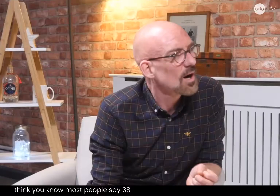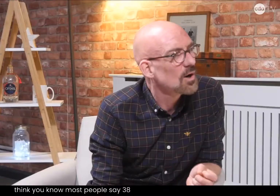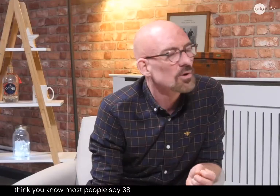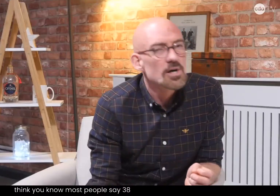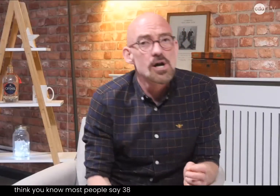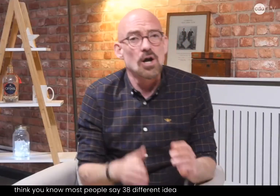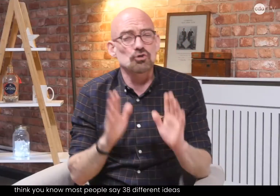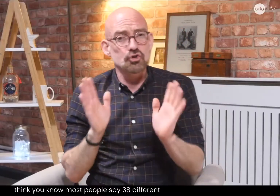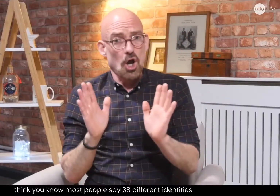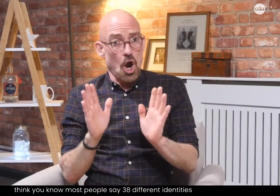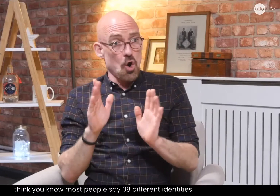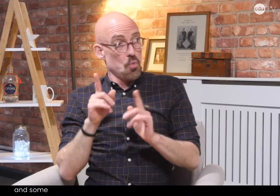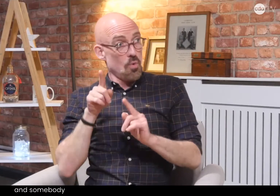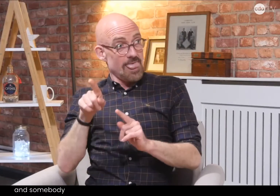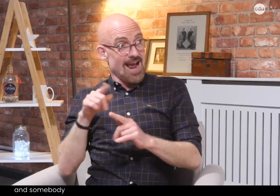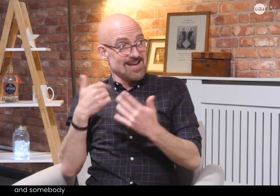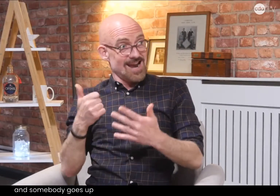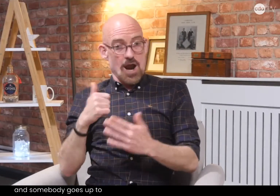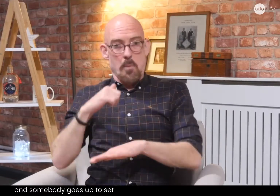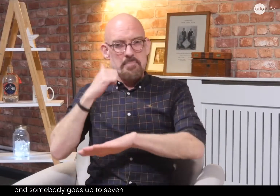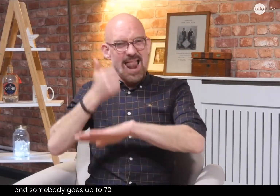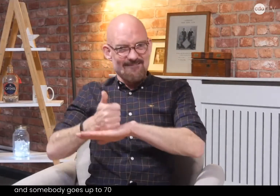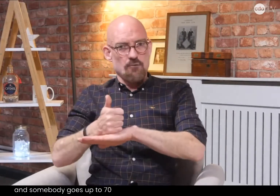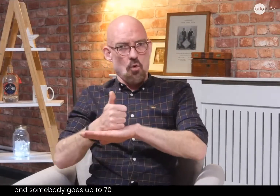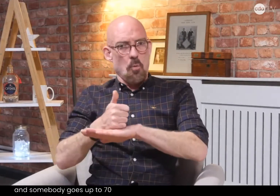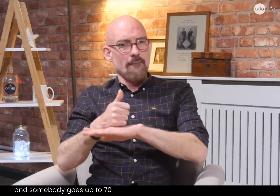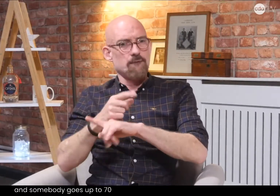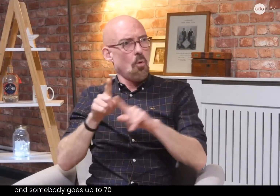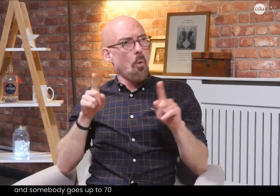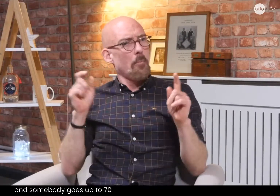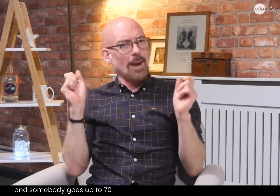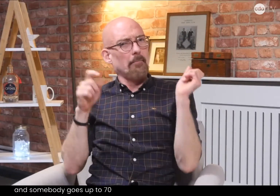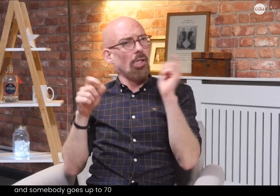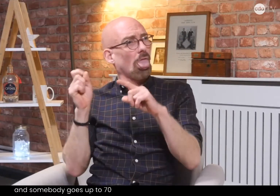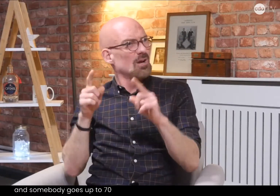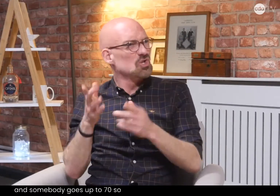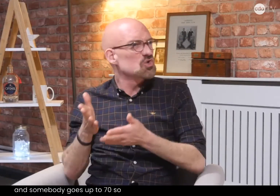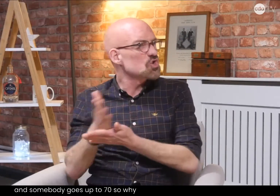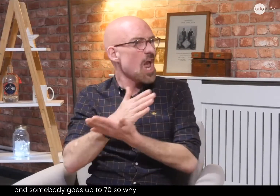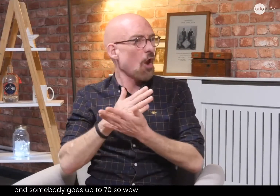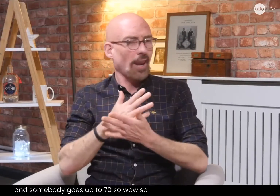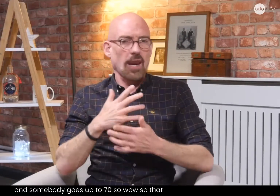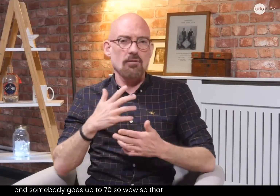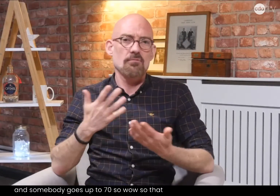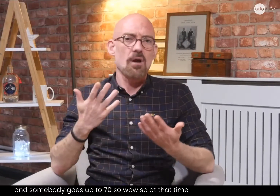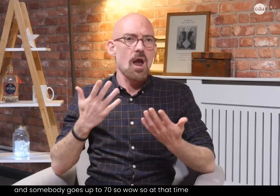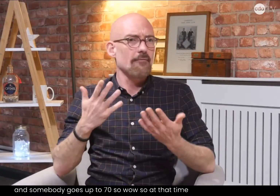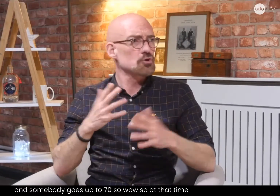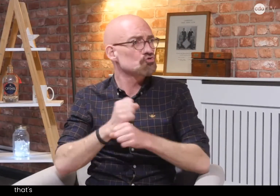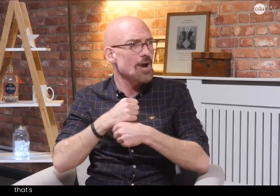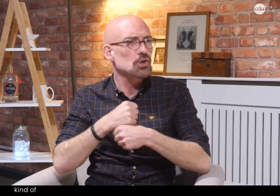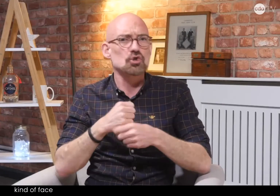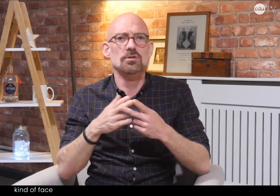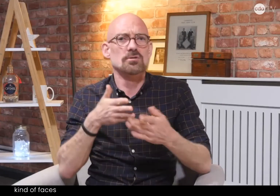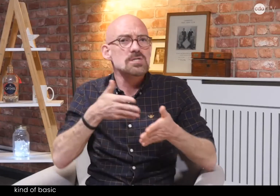there's up to 70. So, wow. So at that time, that kind of basic, you know, setup for people to